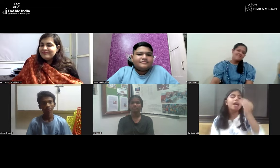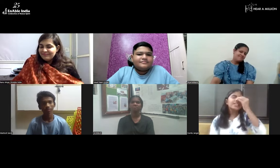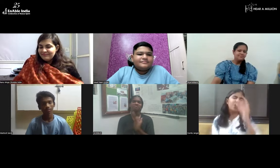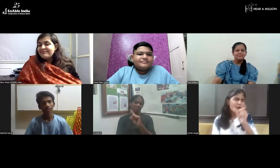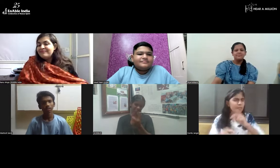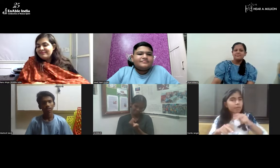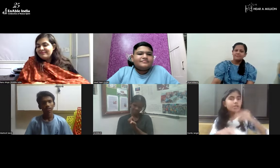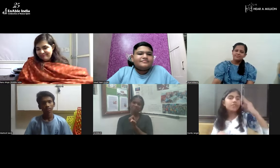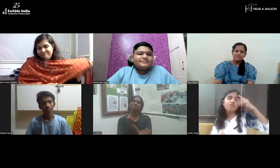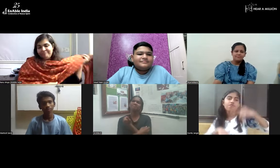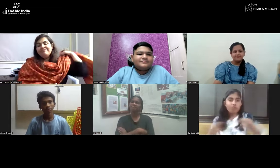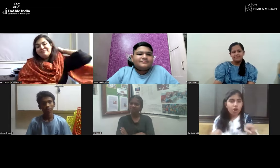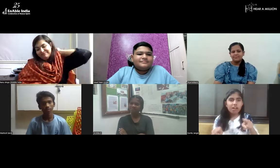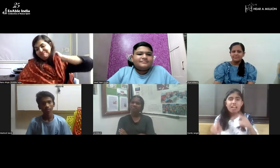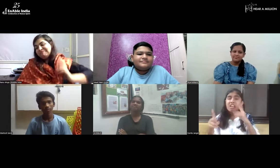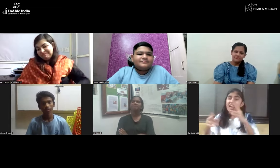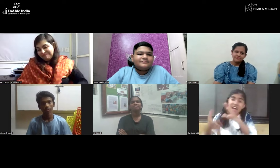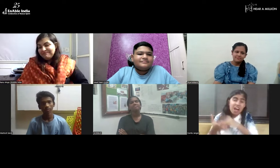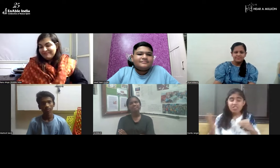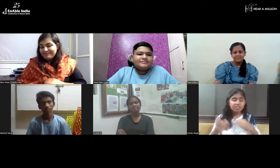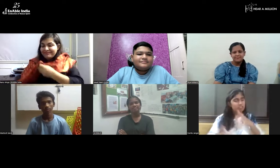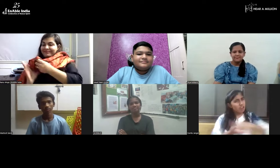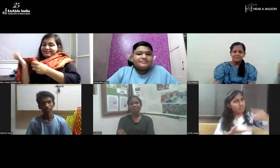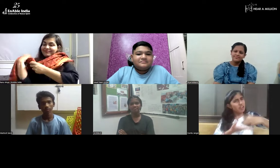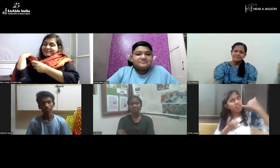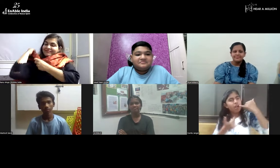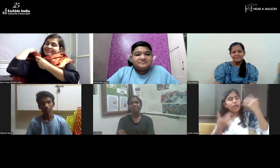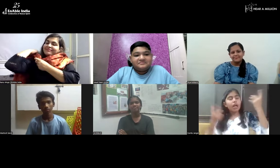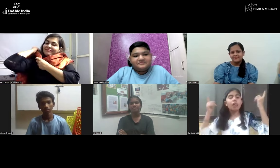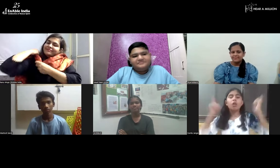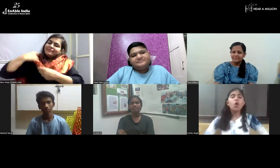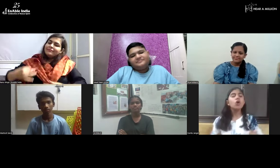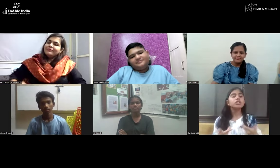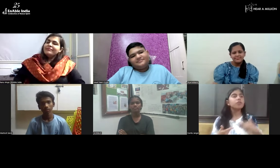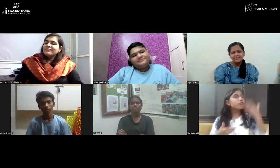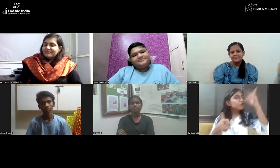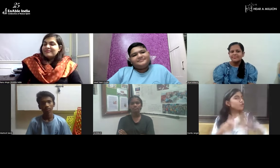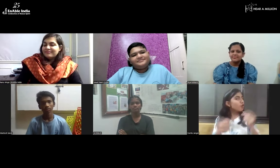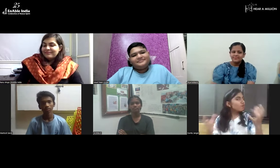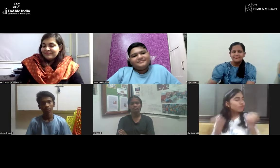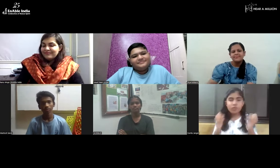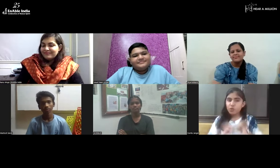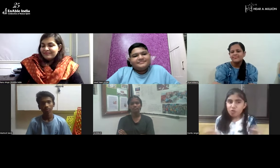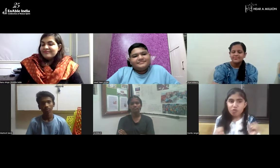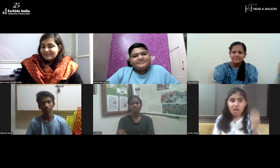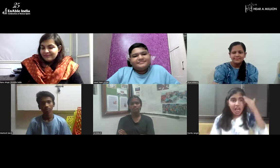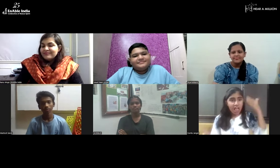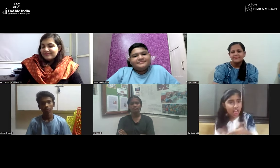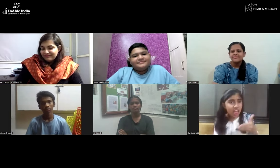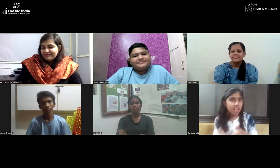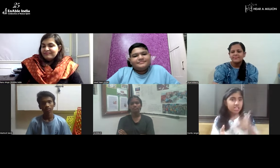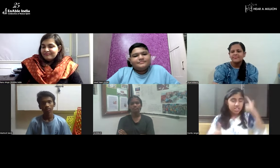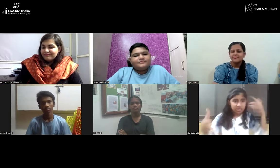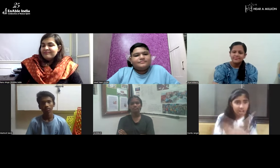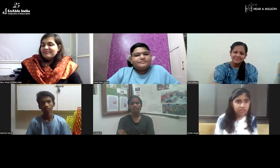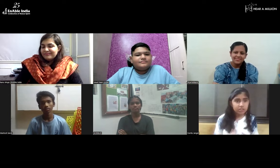Oh, that's right, wrong. What do you all feel? Correct, Right. correct, right. Yeah, it's the parents' responsibility not